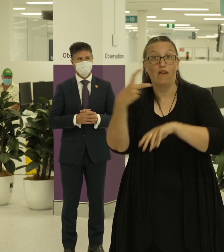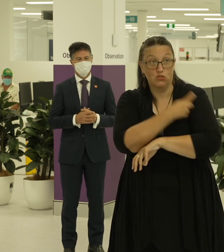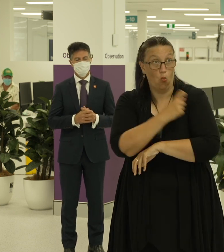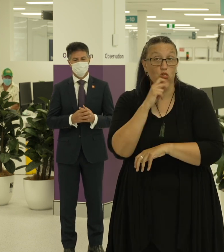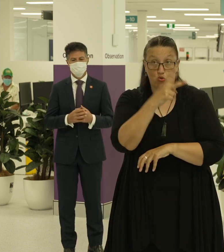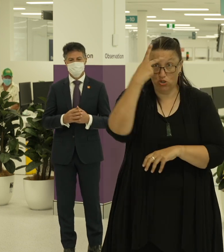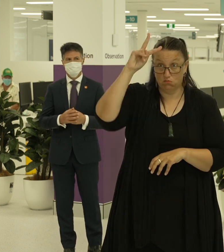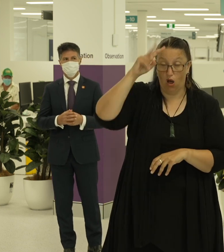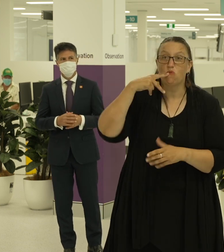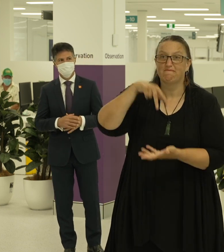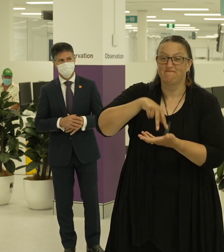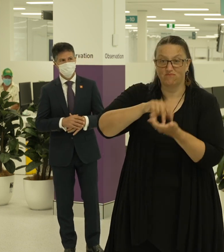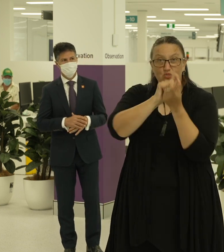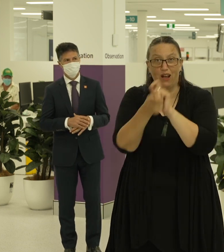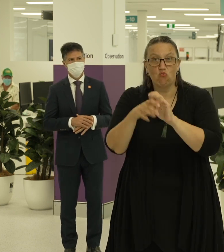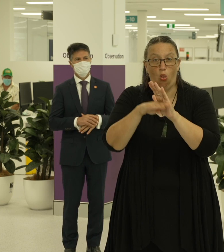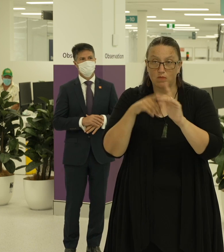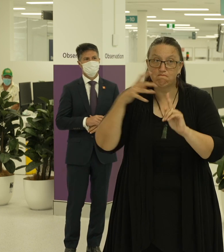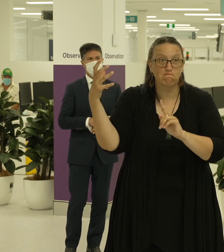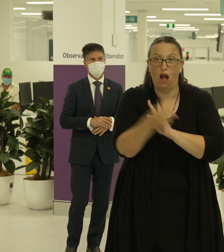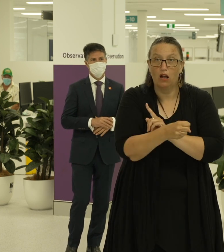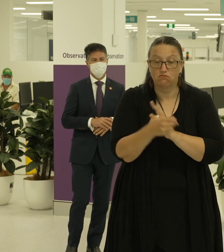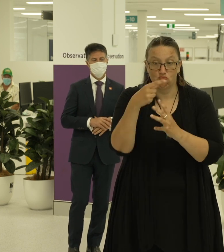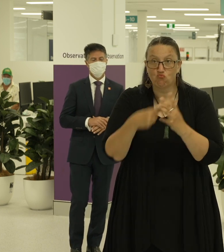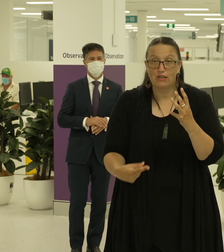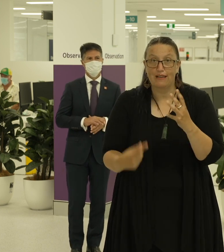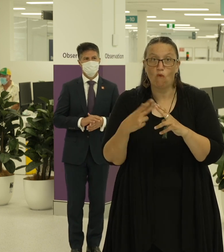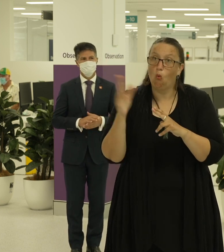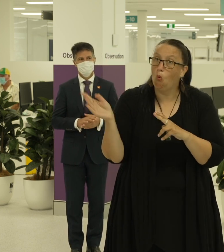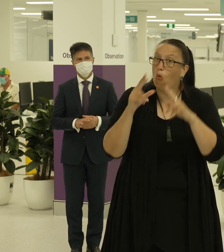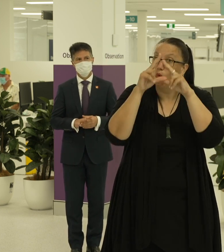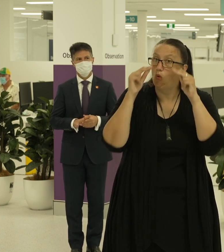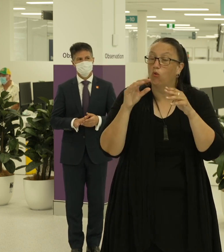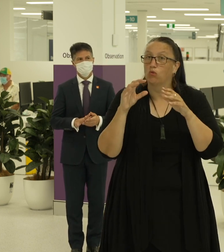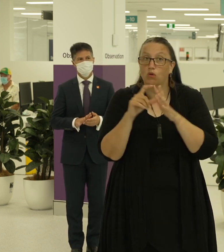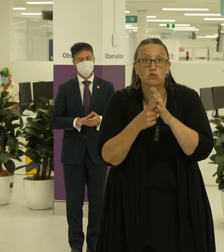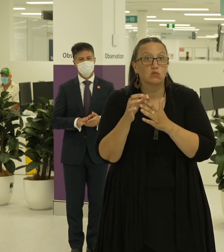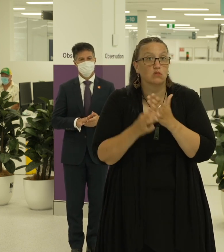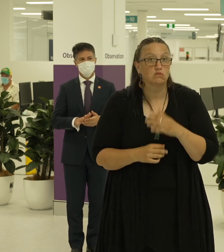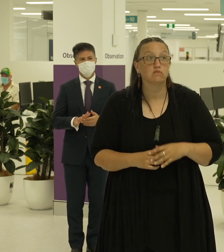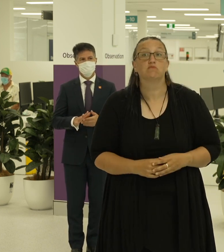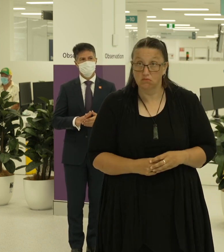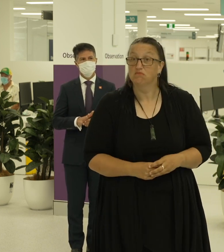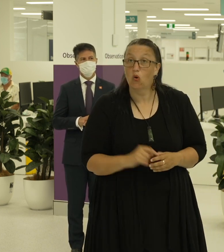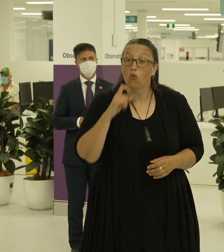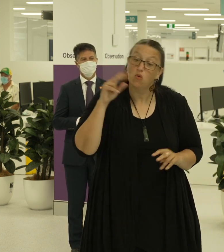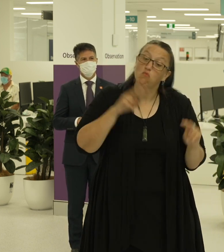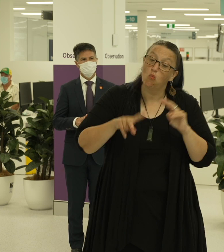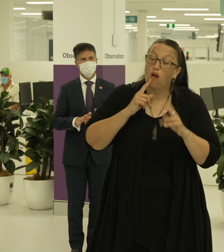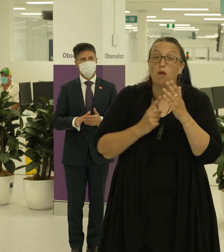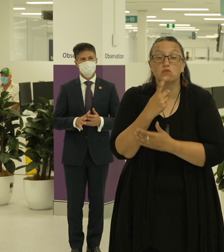mandatory third dose? As I've said, we will constantly be revisiting everything. And for 2 years we've revisited everything. But at the